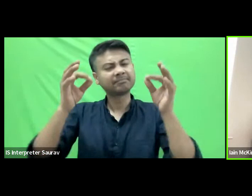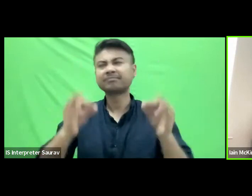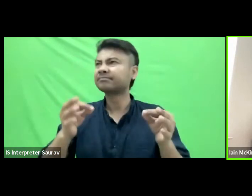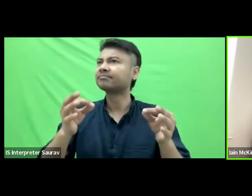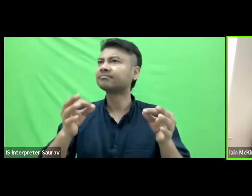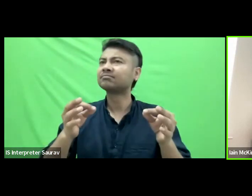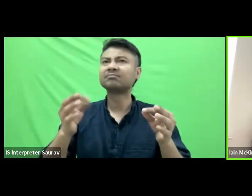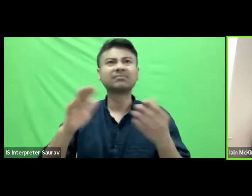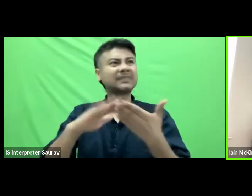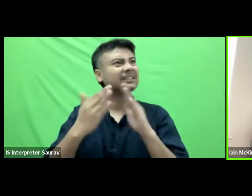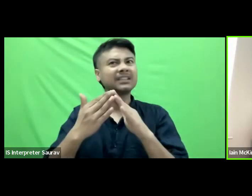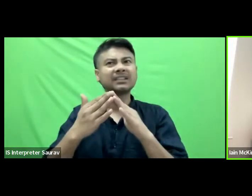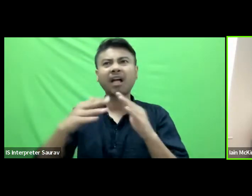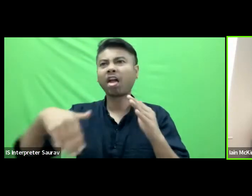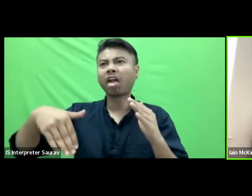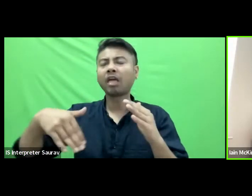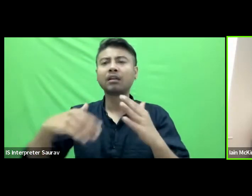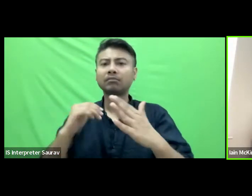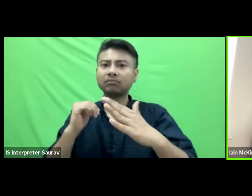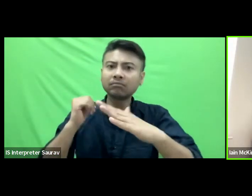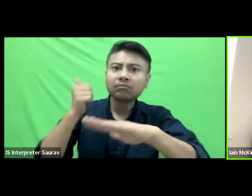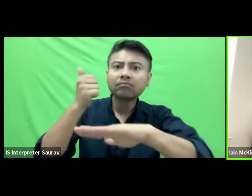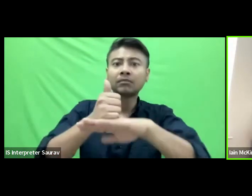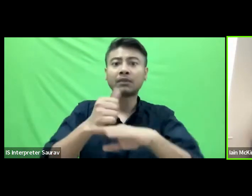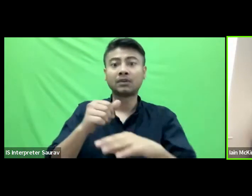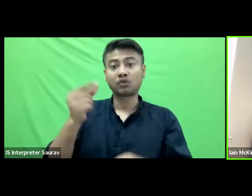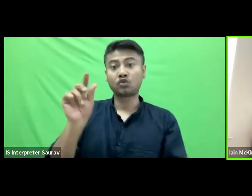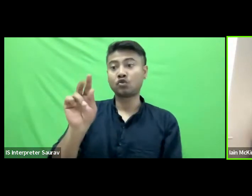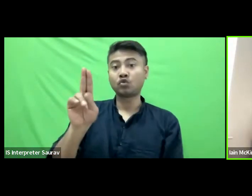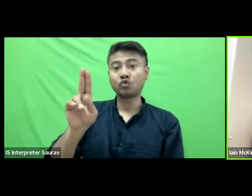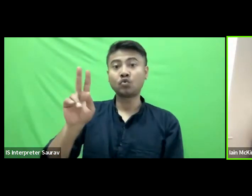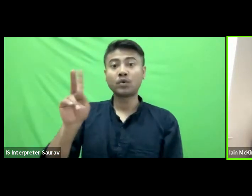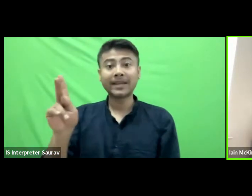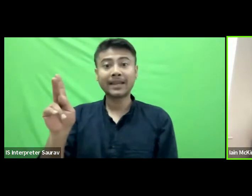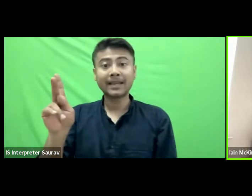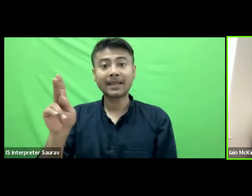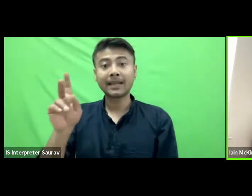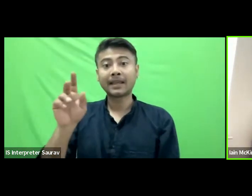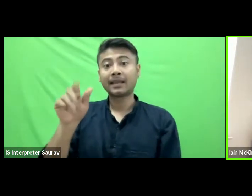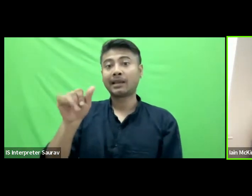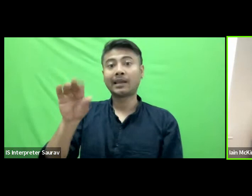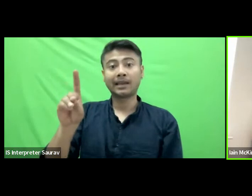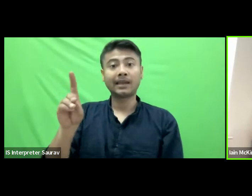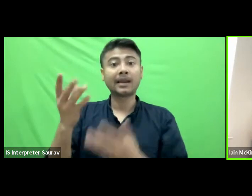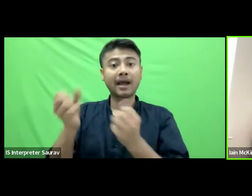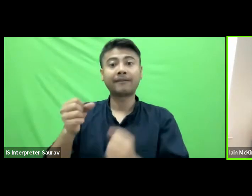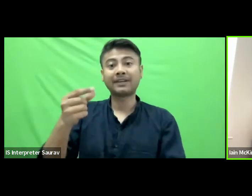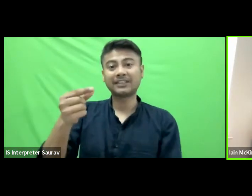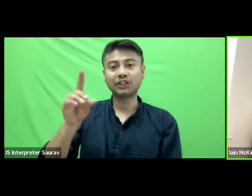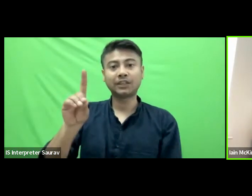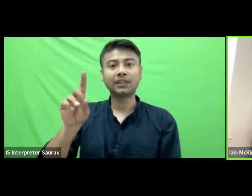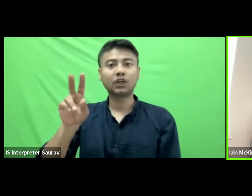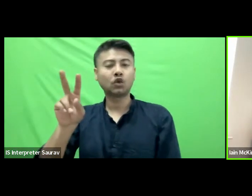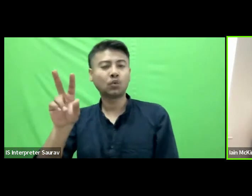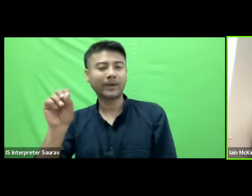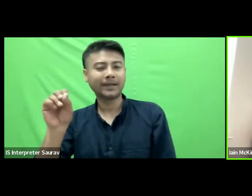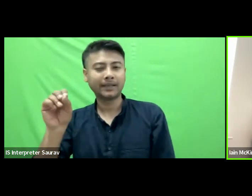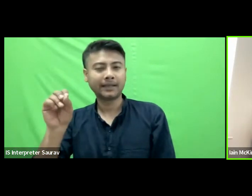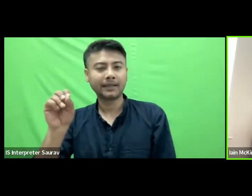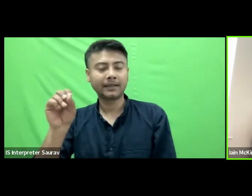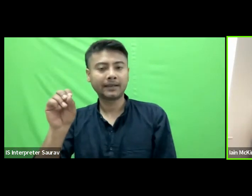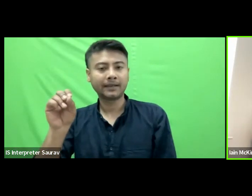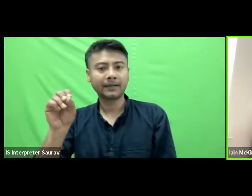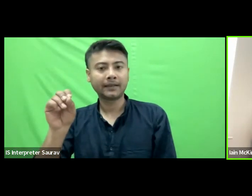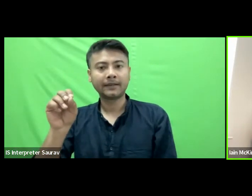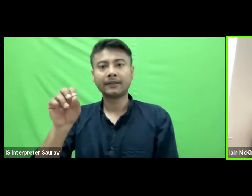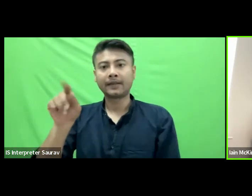GDI Hub's research on the UK aid-funded 80-20-30 programme has shown us that while there are good intentions